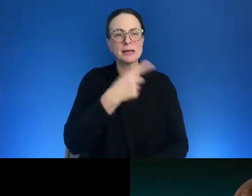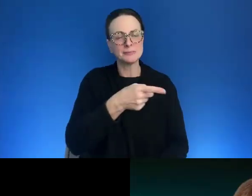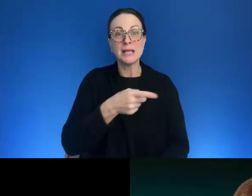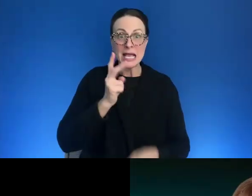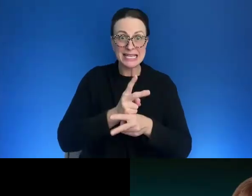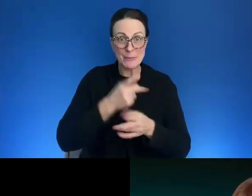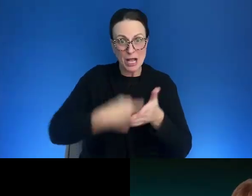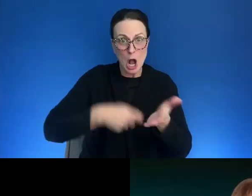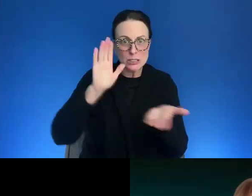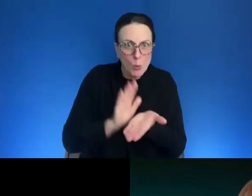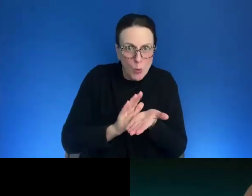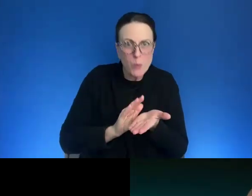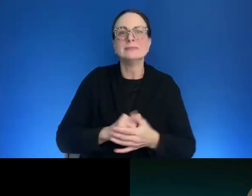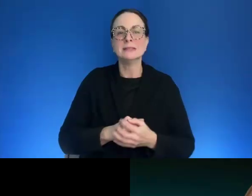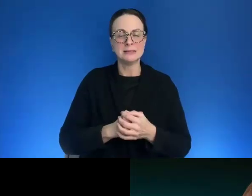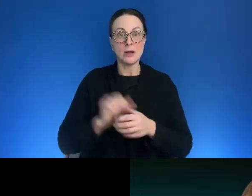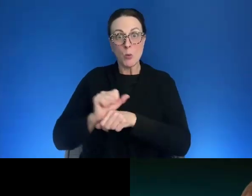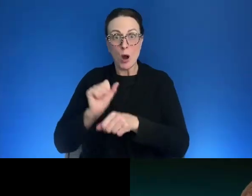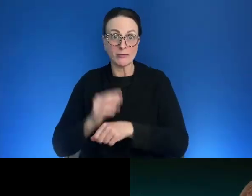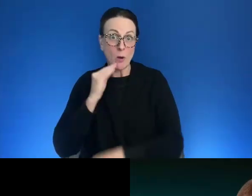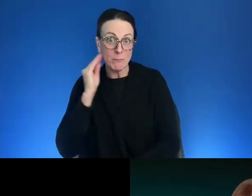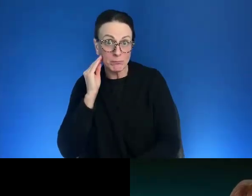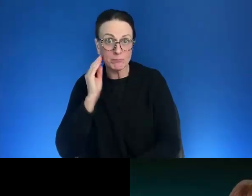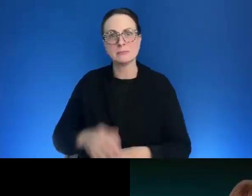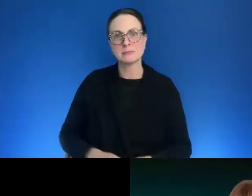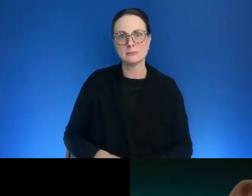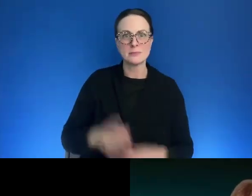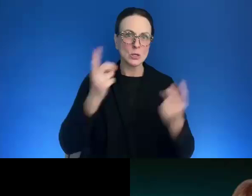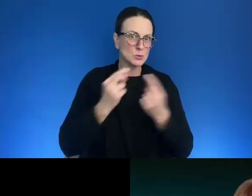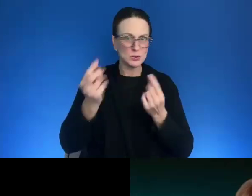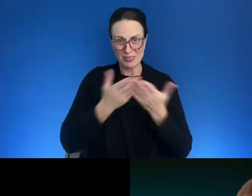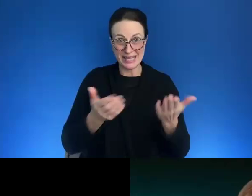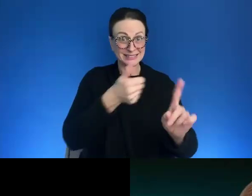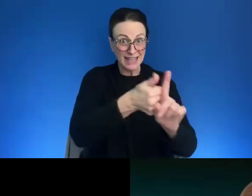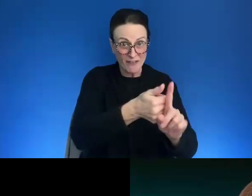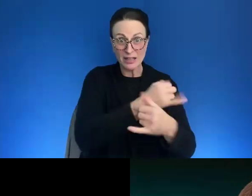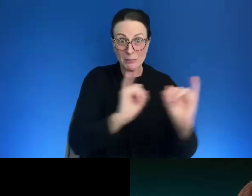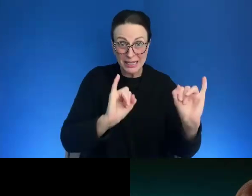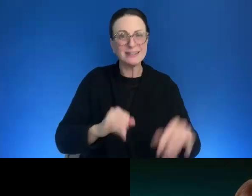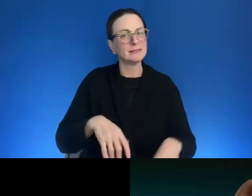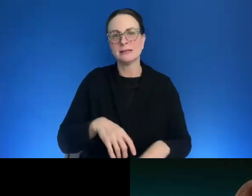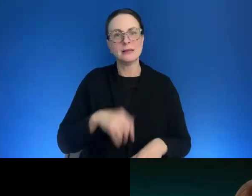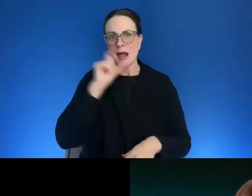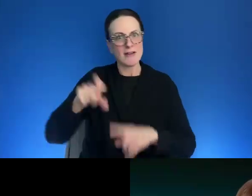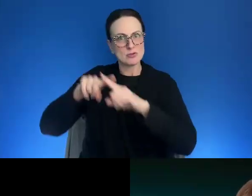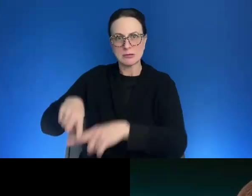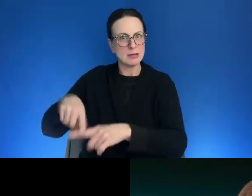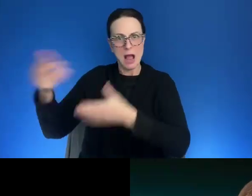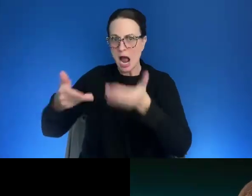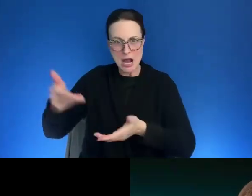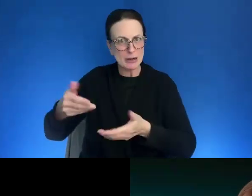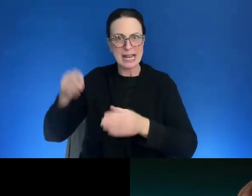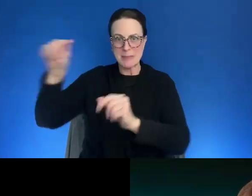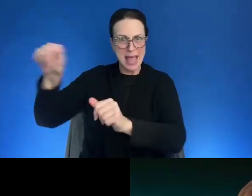saying keeping costs down, working from home, doing a lot of things yourself when you don't have to rely on hiring or